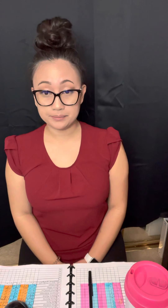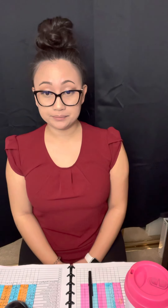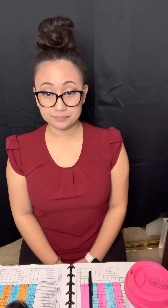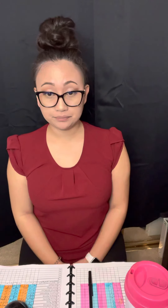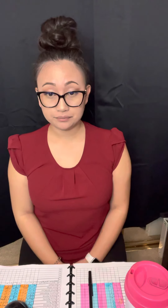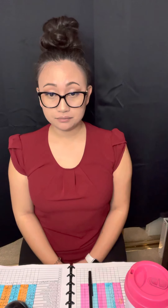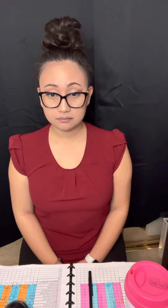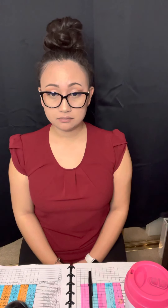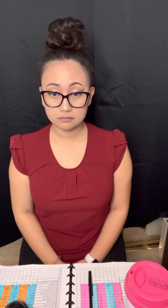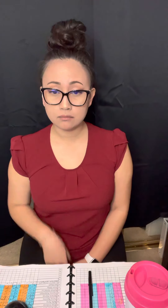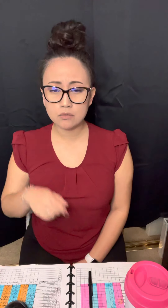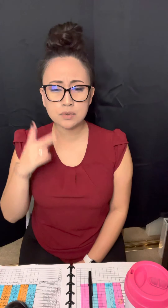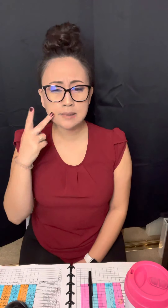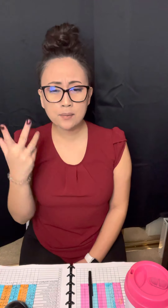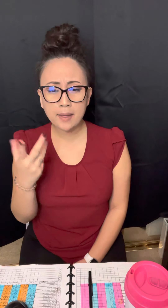What do you see? Oh, what do you see?